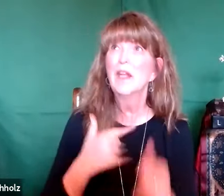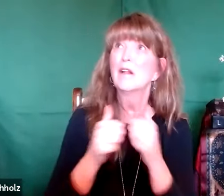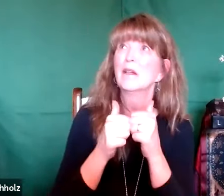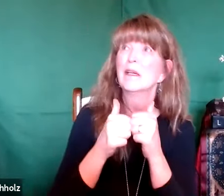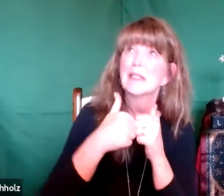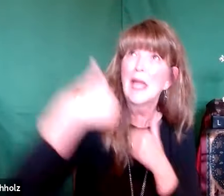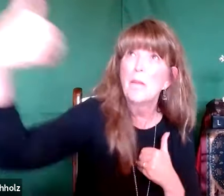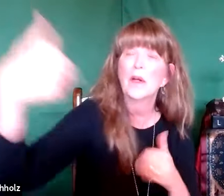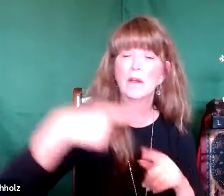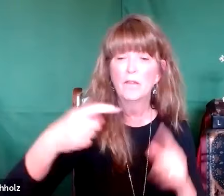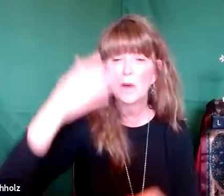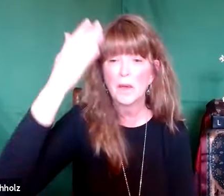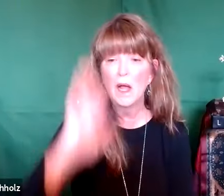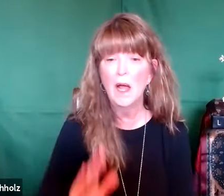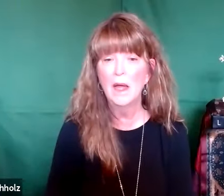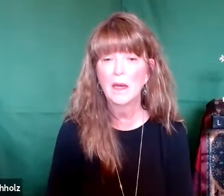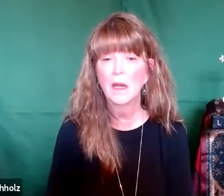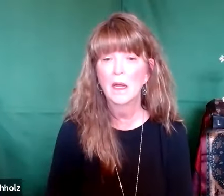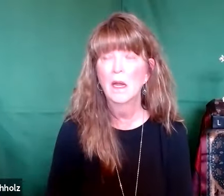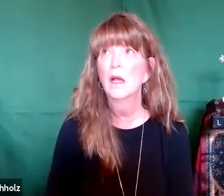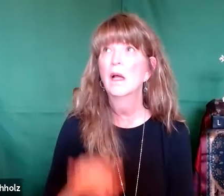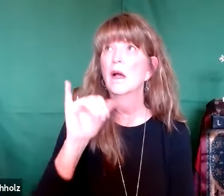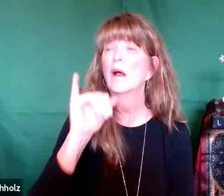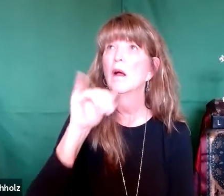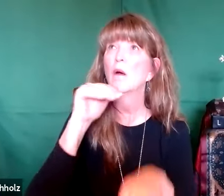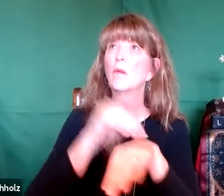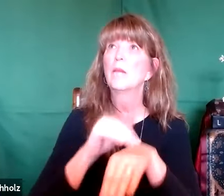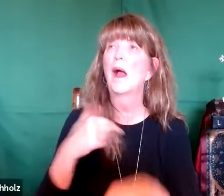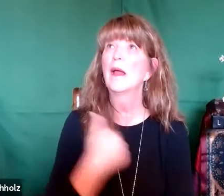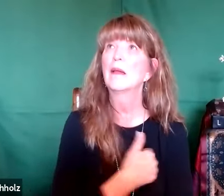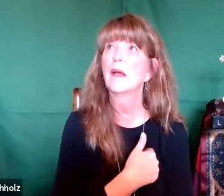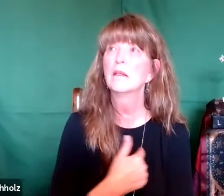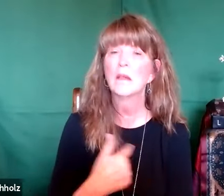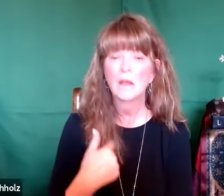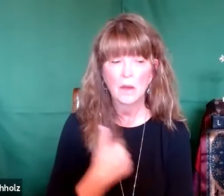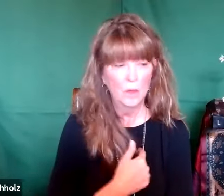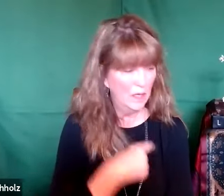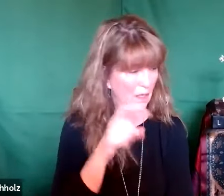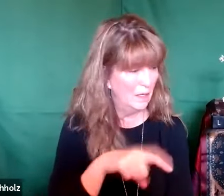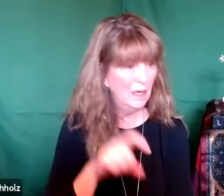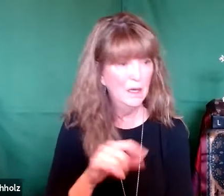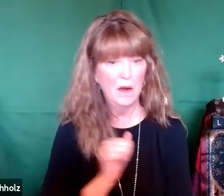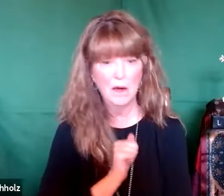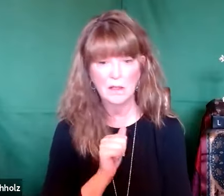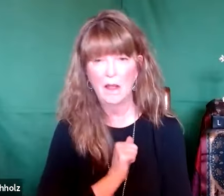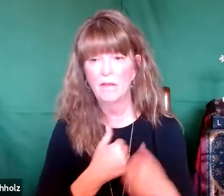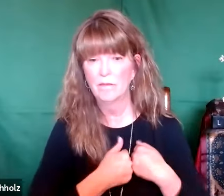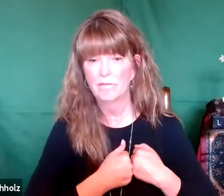much anguish he was in, realize how separated he felt from God at that time. And also as